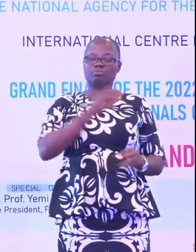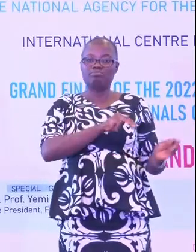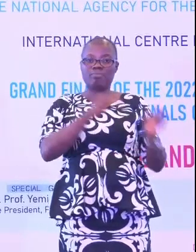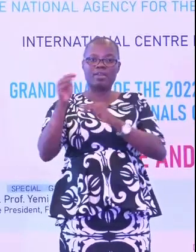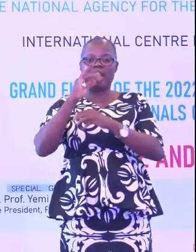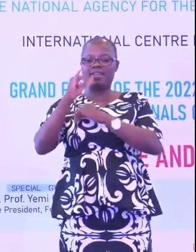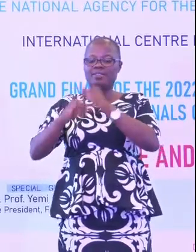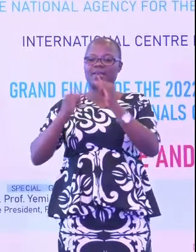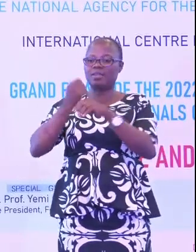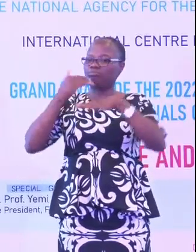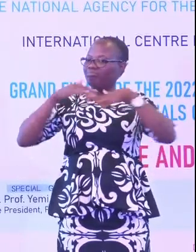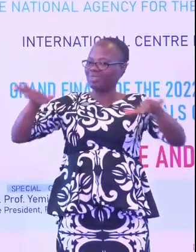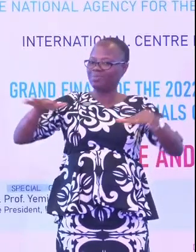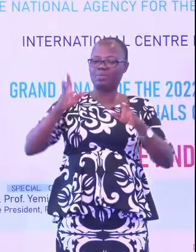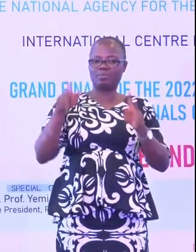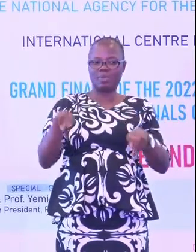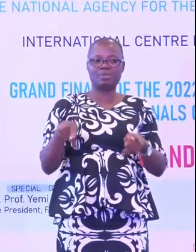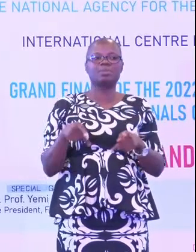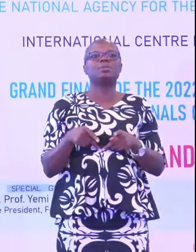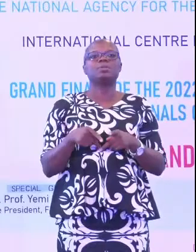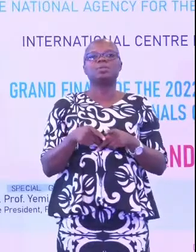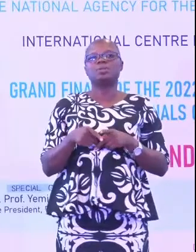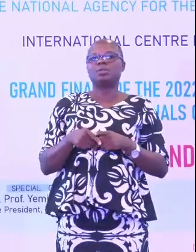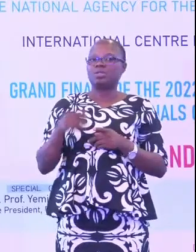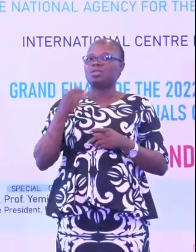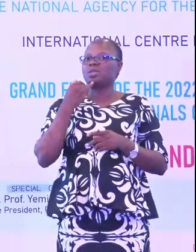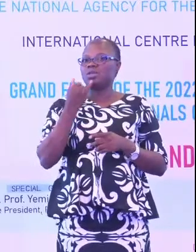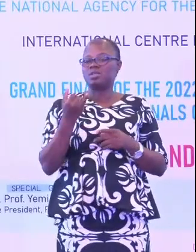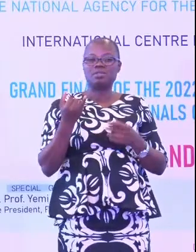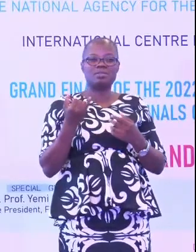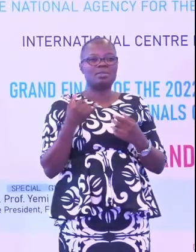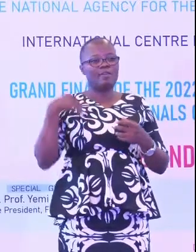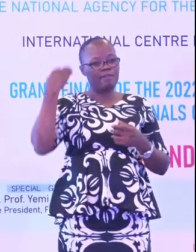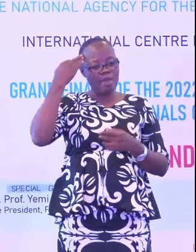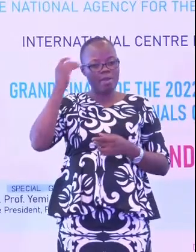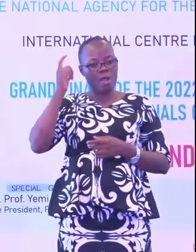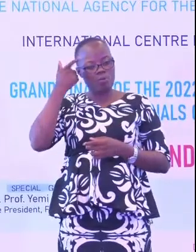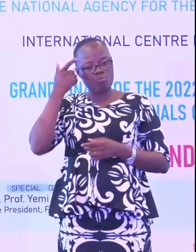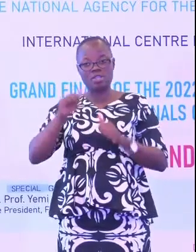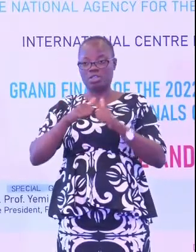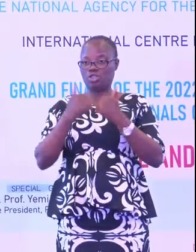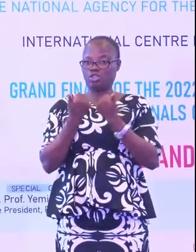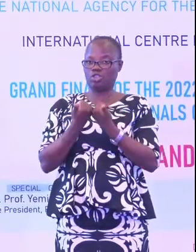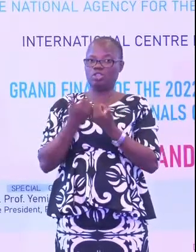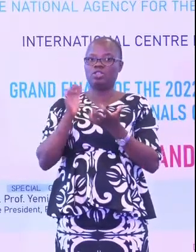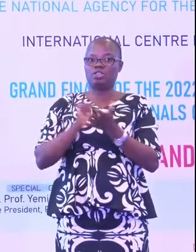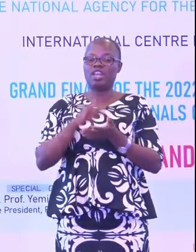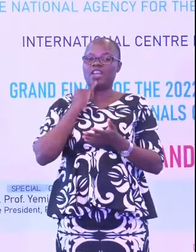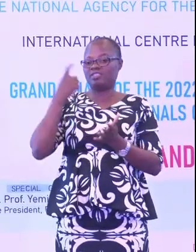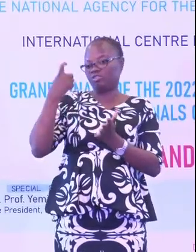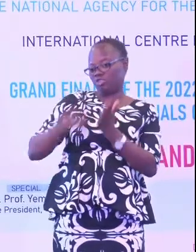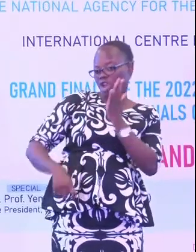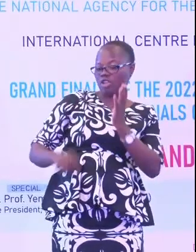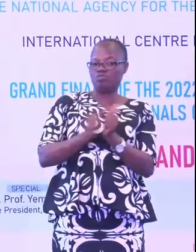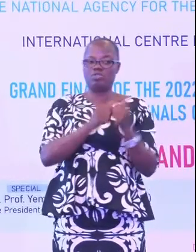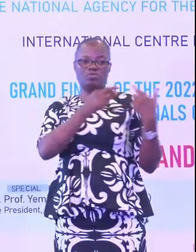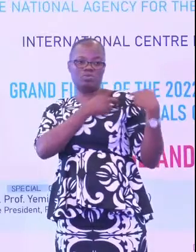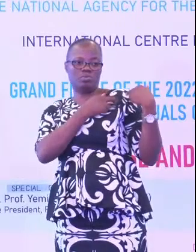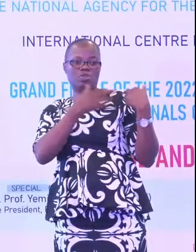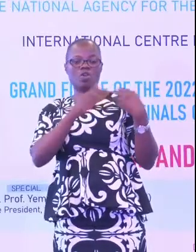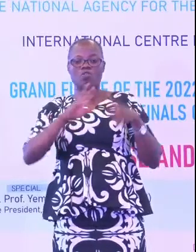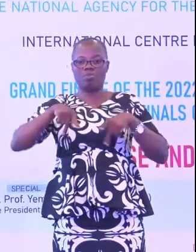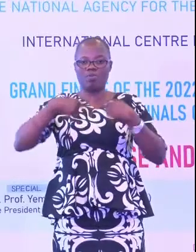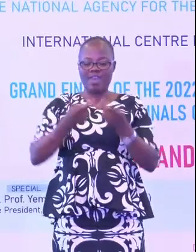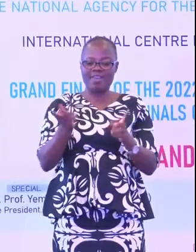Internally Displaced Persons, NCFMRI, is the federal government agency charged with the responsibility of providing care